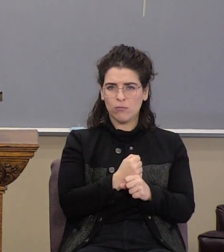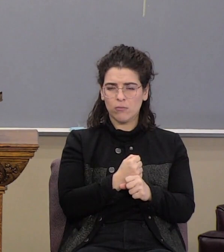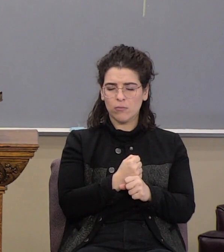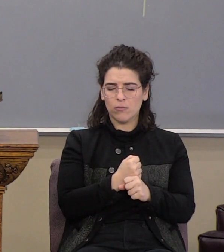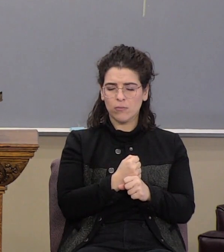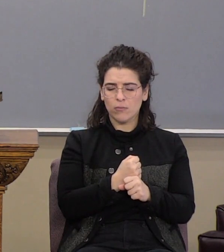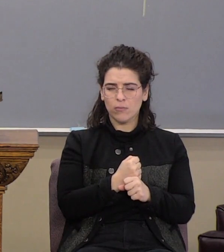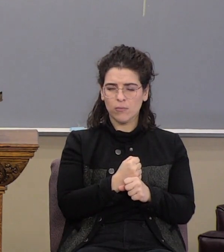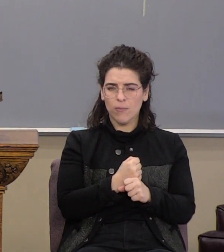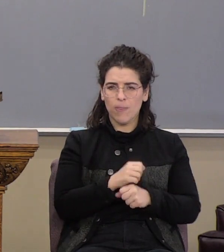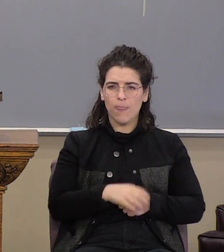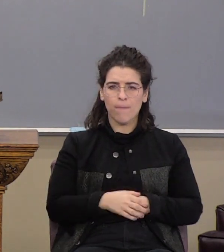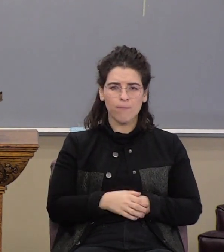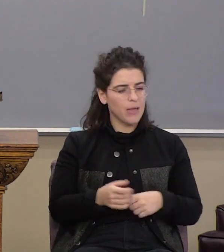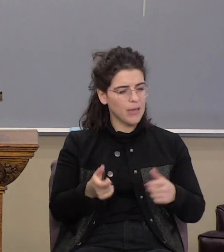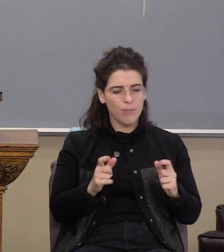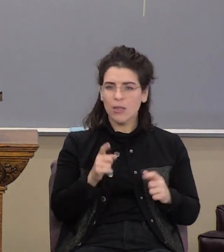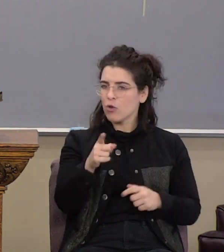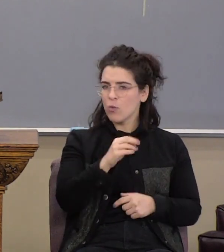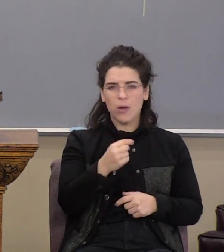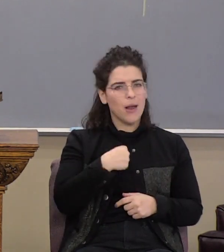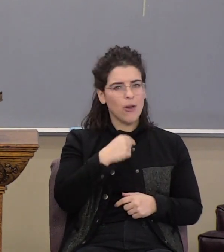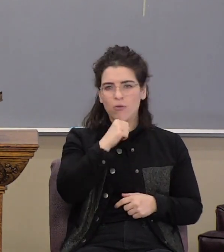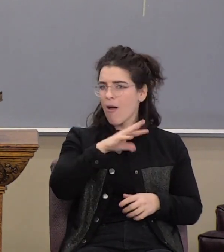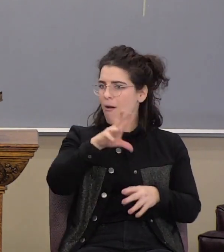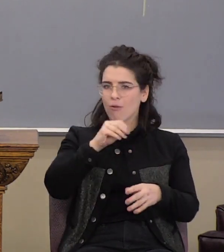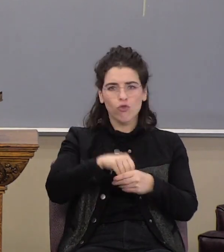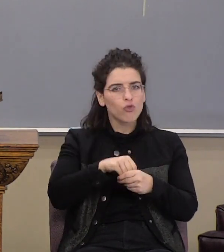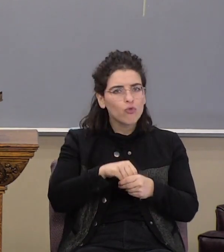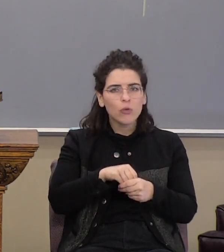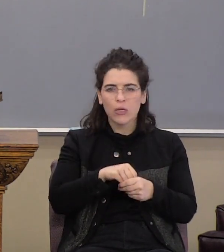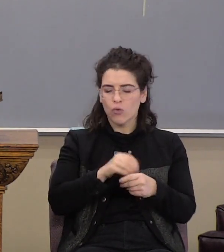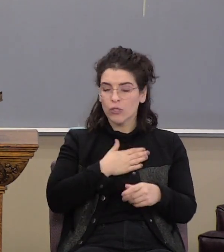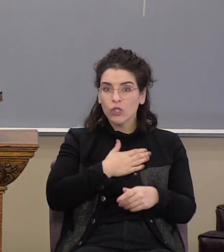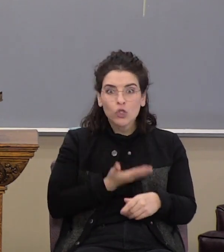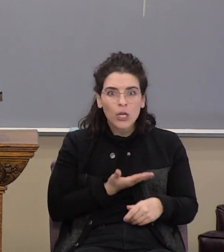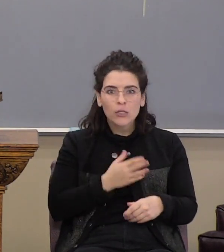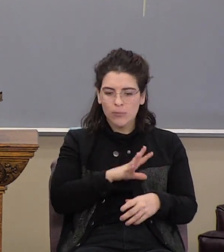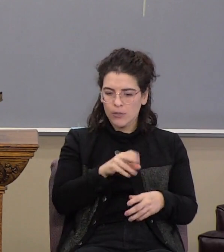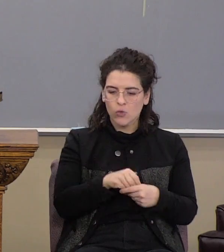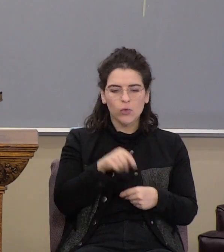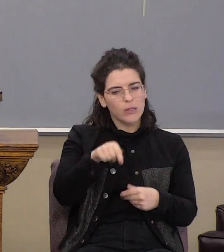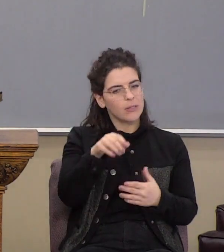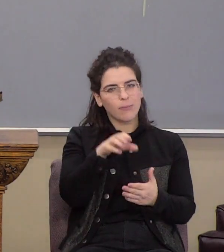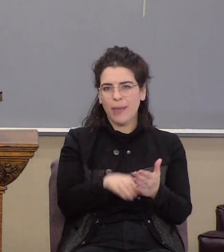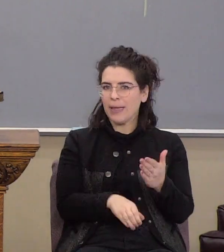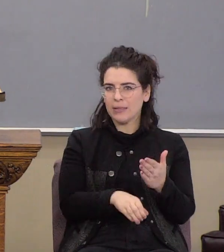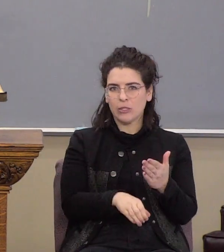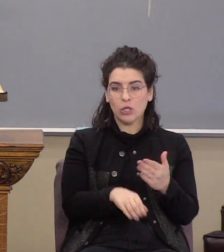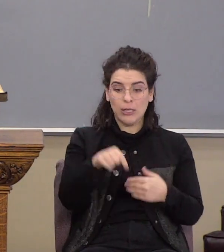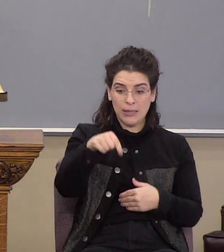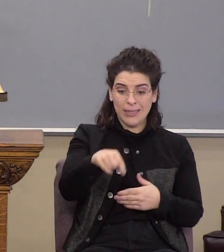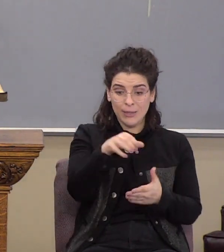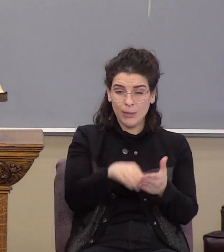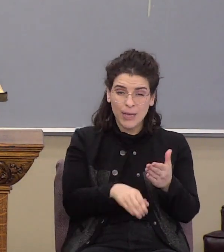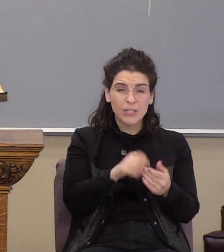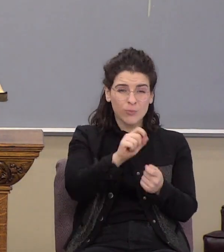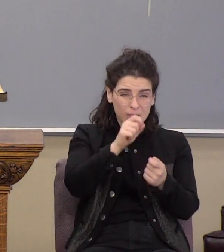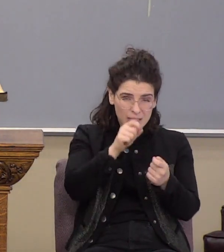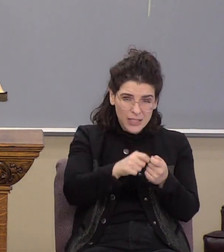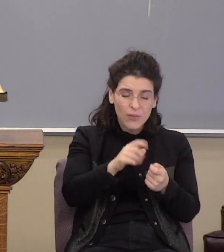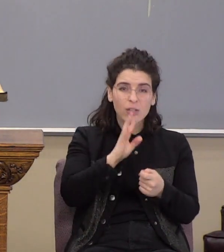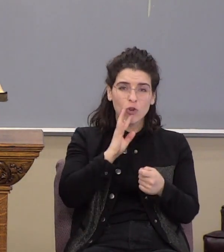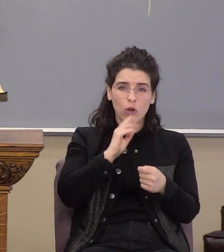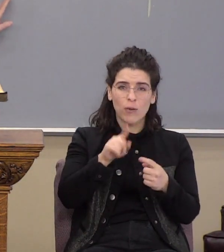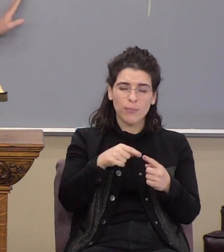and I are not even hinted at in this passage. This passage is specifically referring to